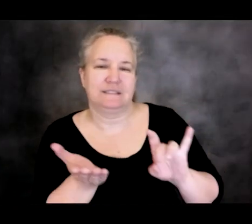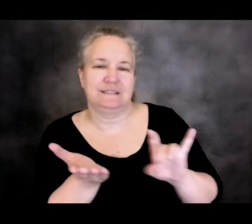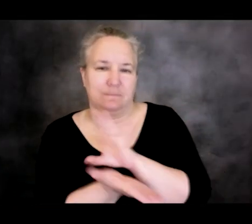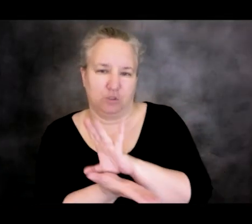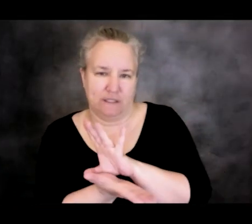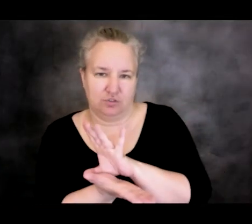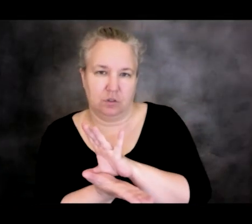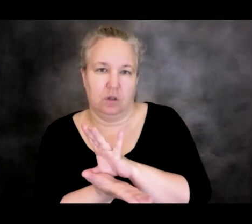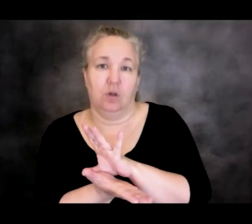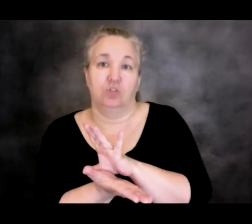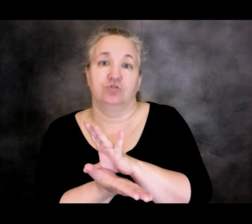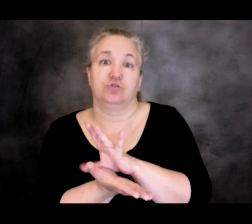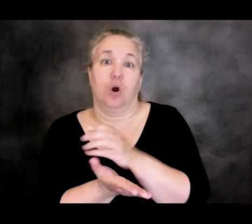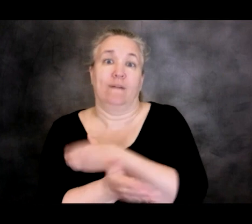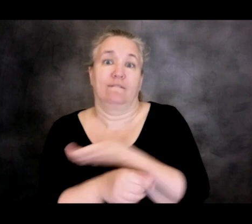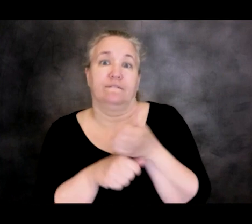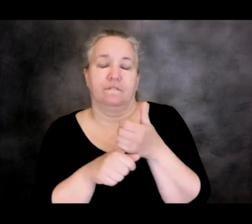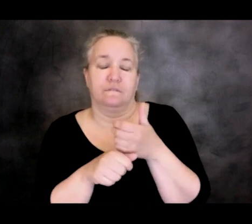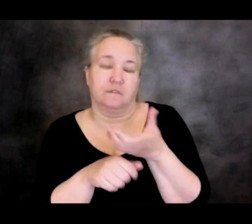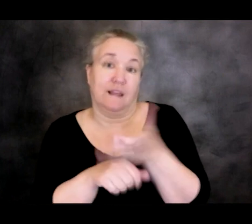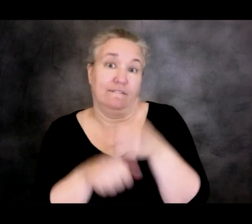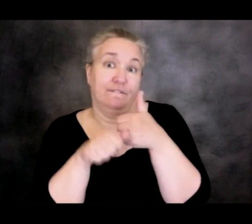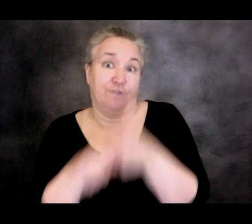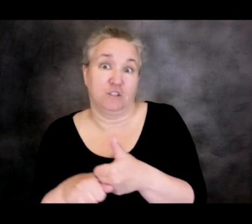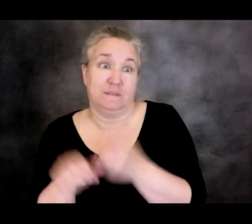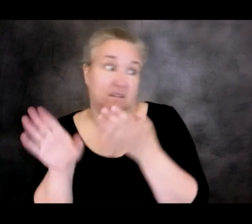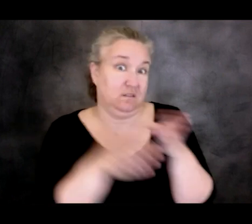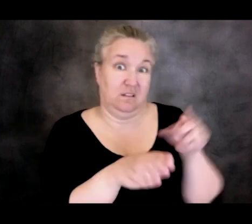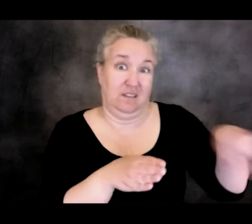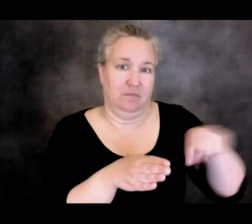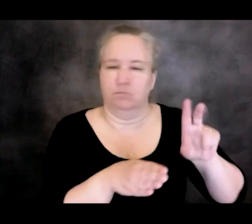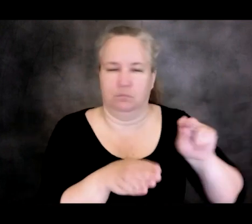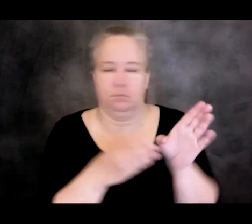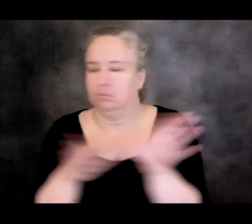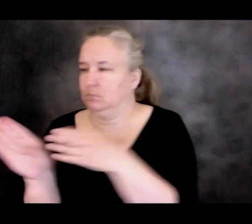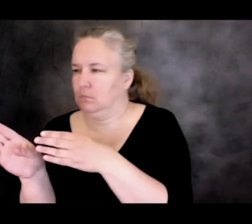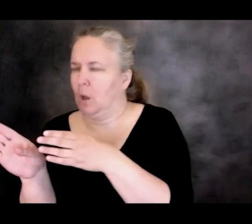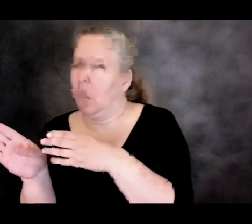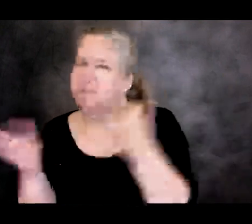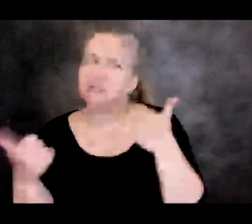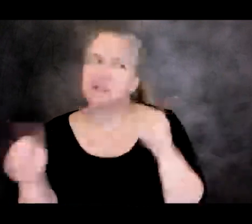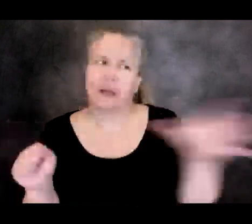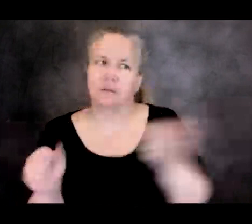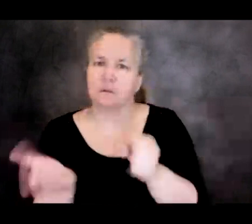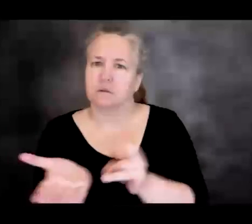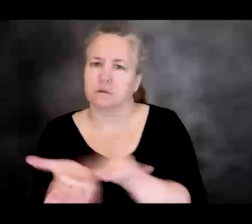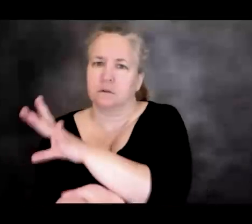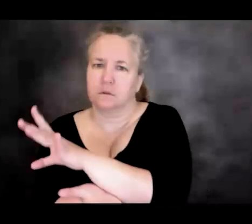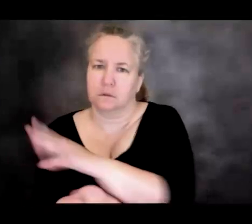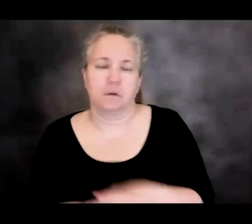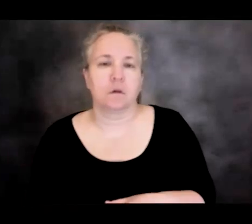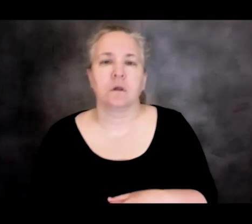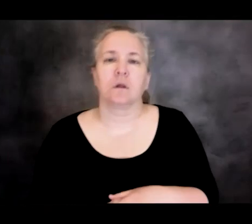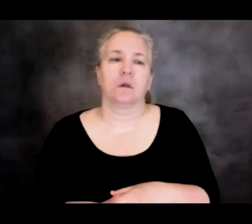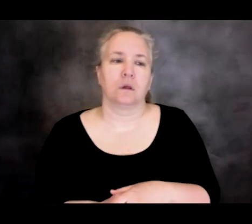enforcement away from them. These young people are still deportable. They still remain deportable. And so here's